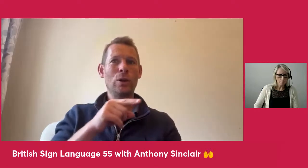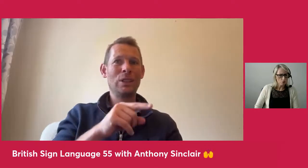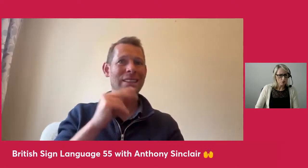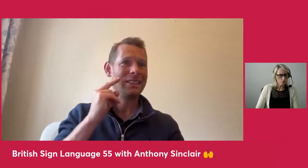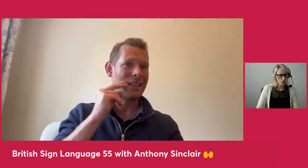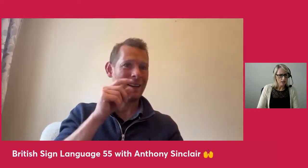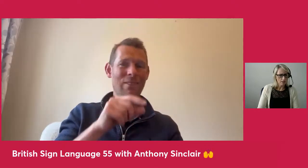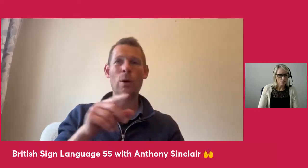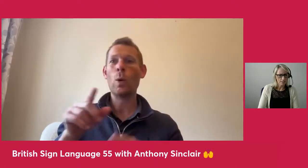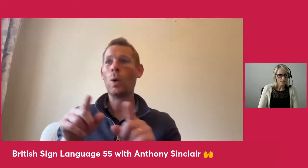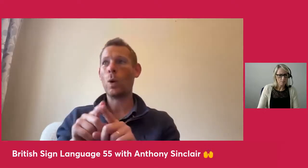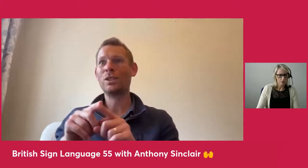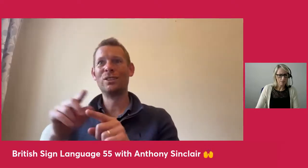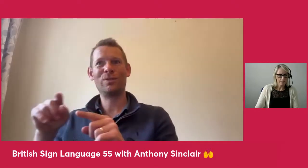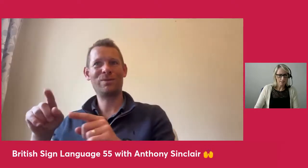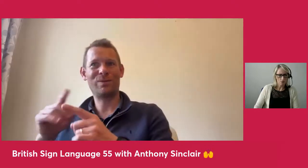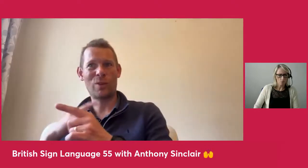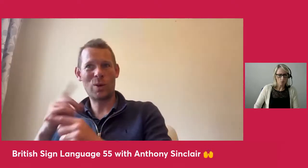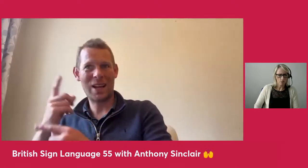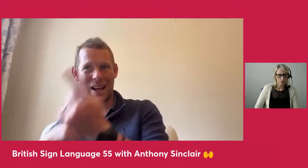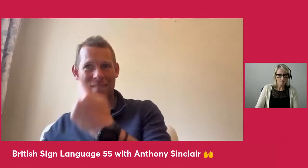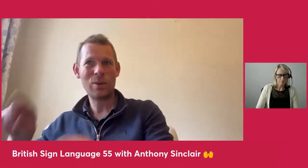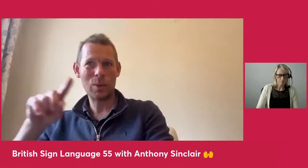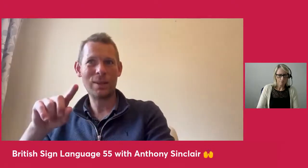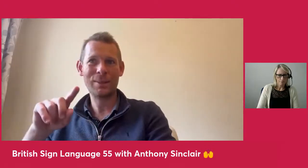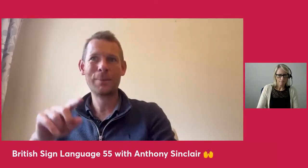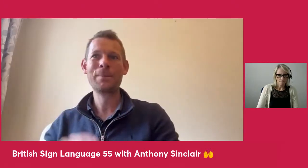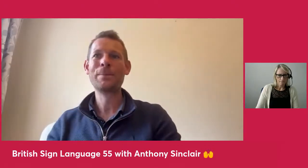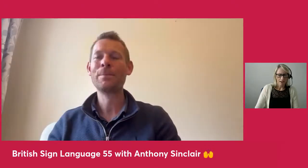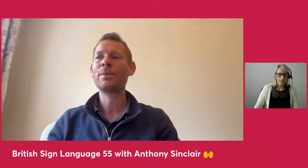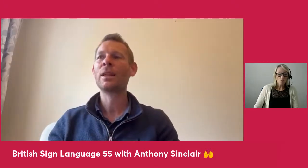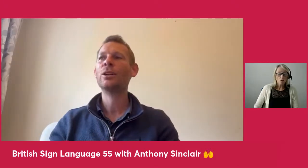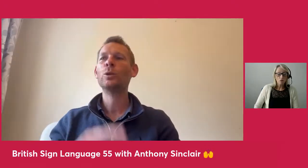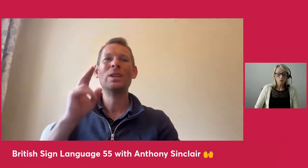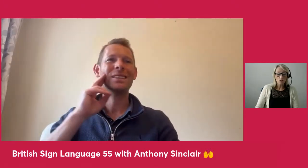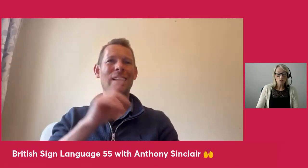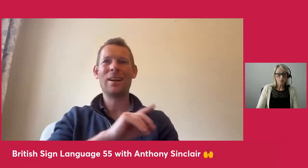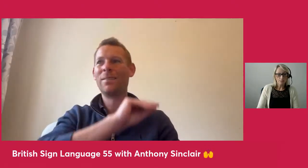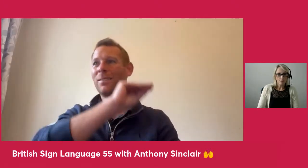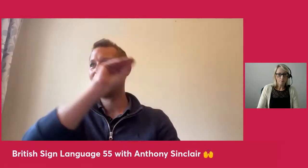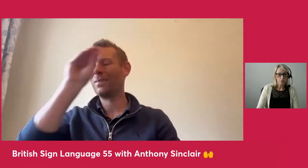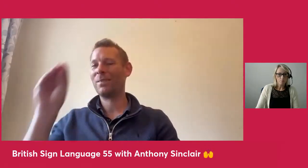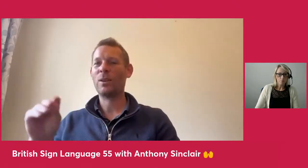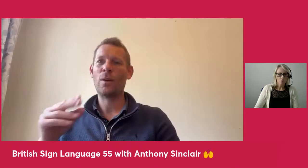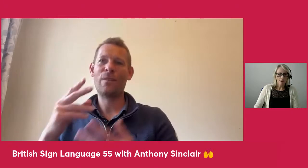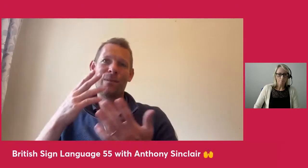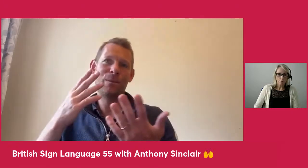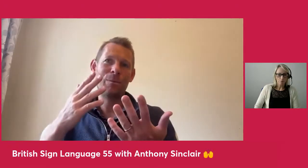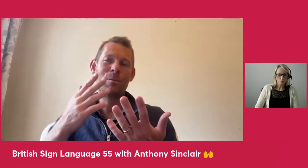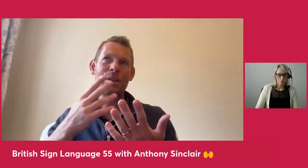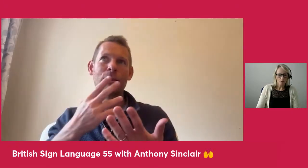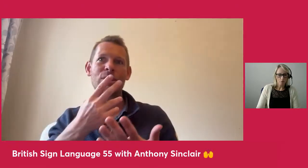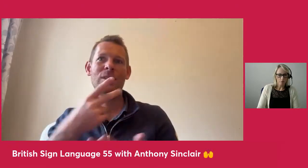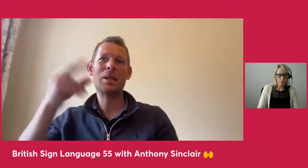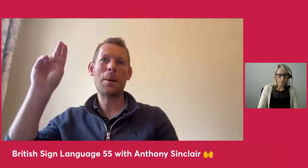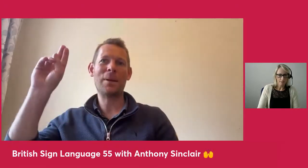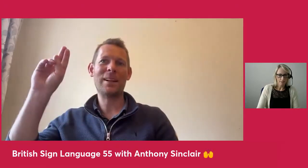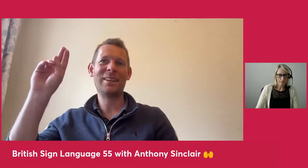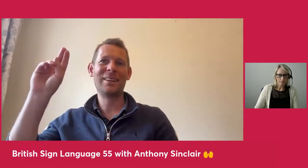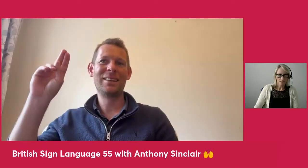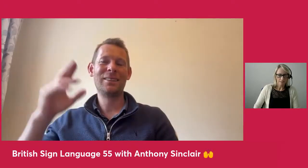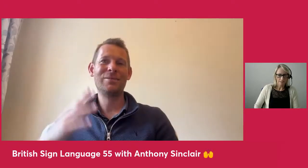imagine how much of a challenging experience that was. And also not just for the deaf person, but for everyone